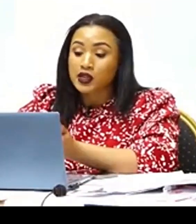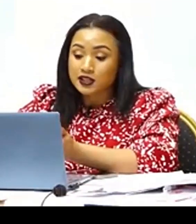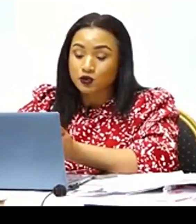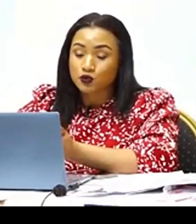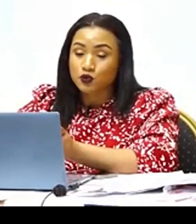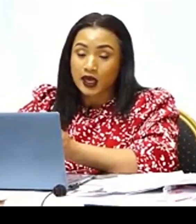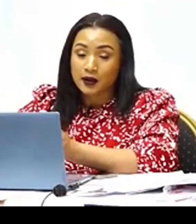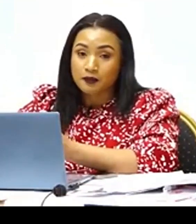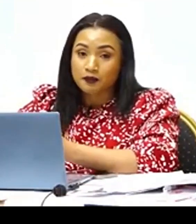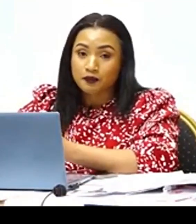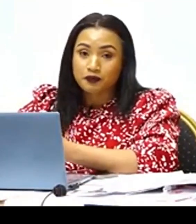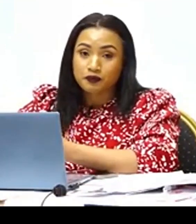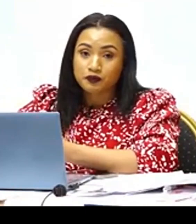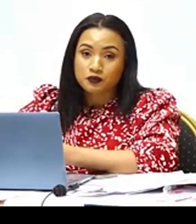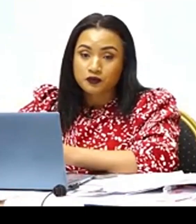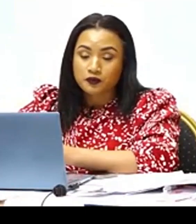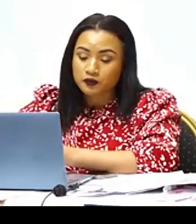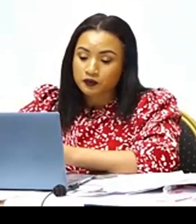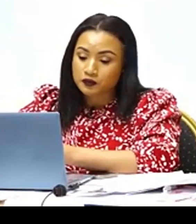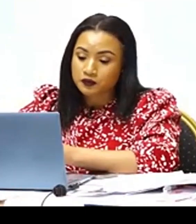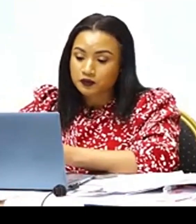also less risky?